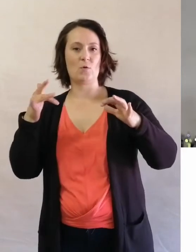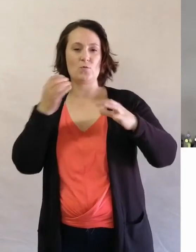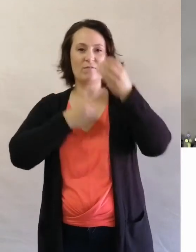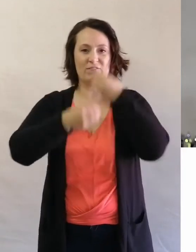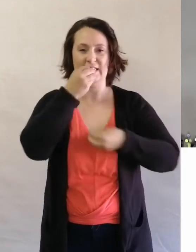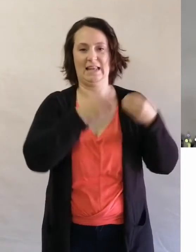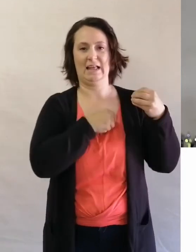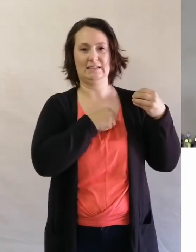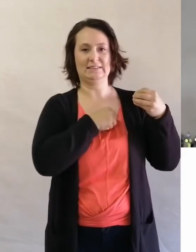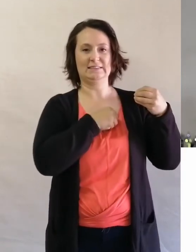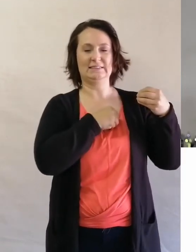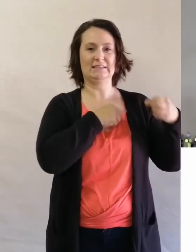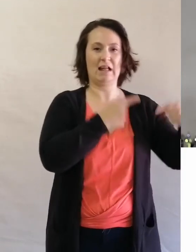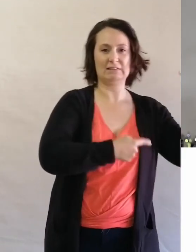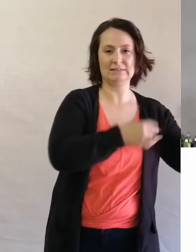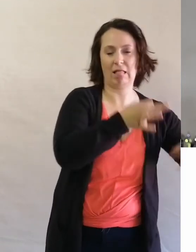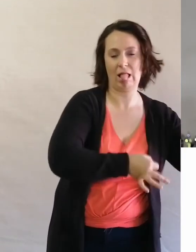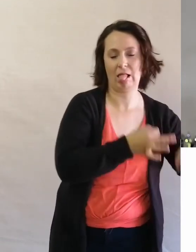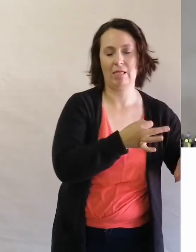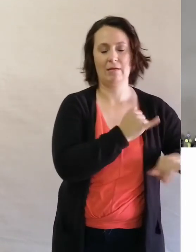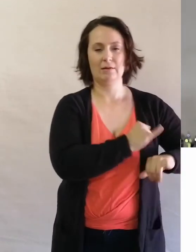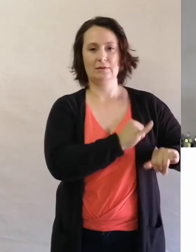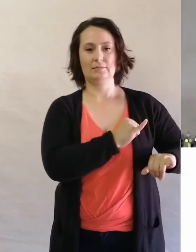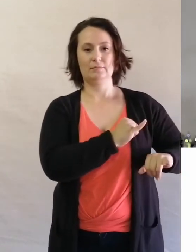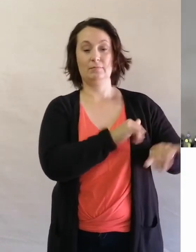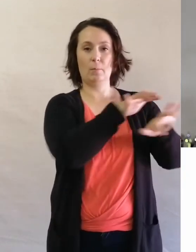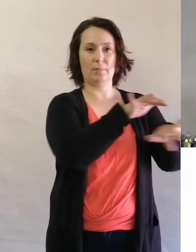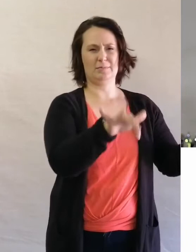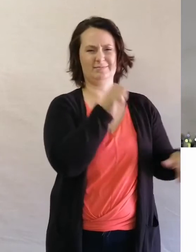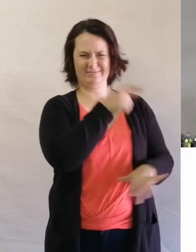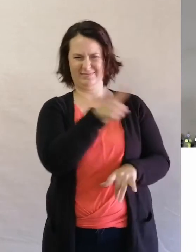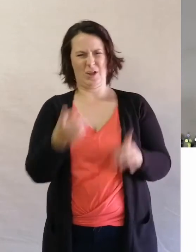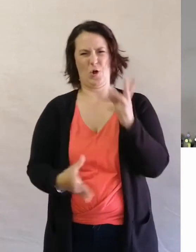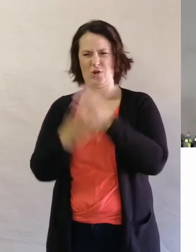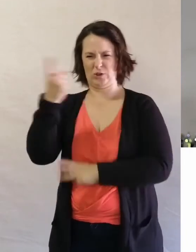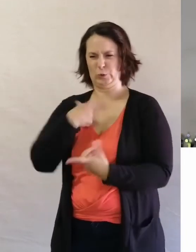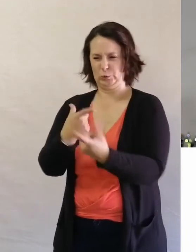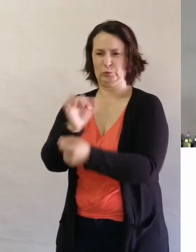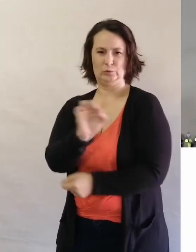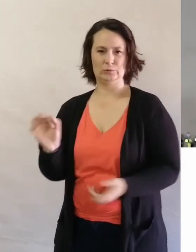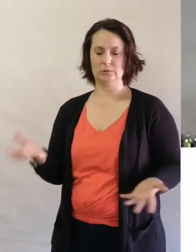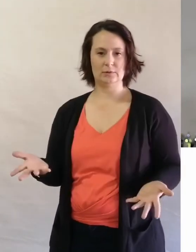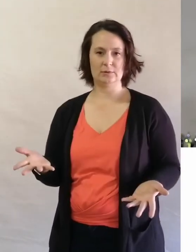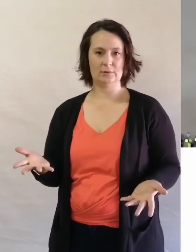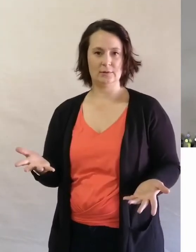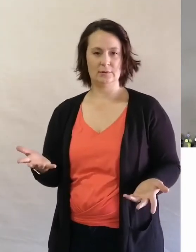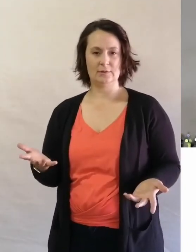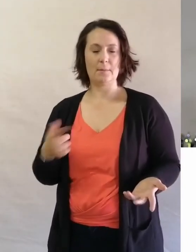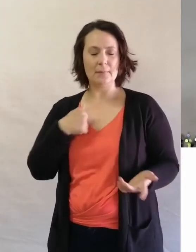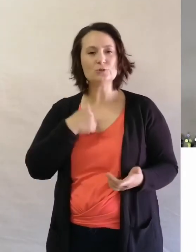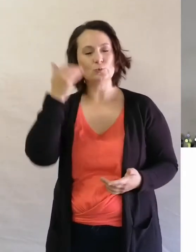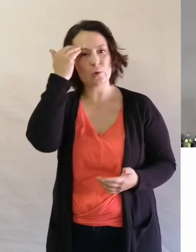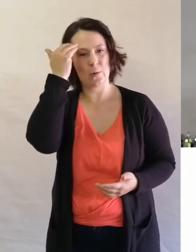your doubts too much. Or maybe it's just people that have been saying to you, hey, God doesn't want to do that with your life. But you know, as I've been preaching